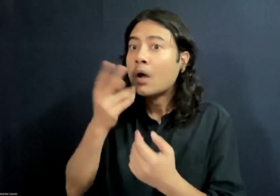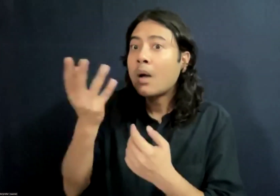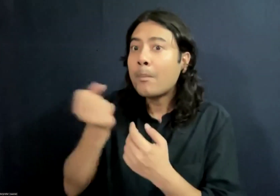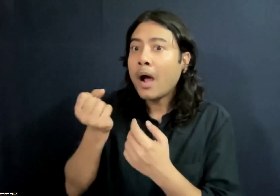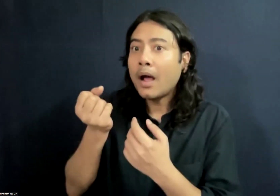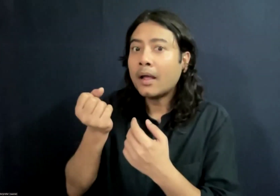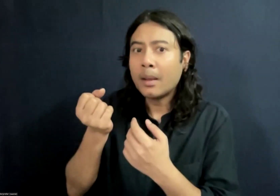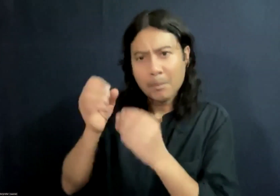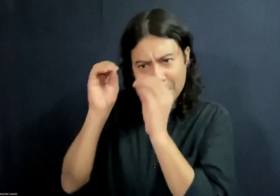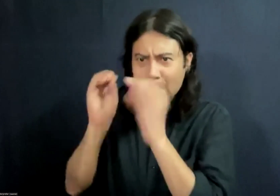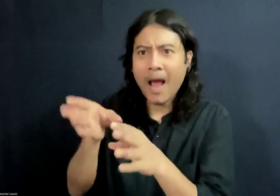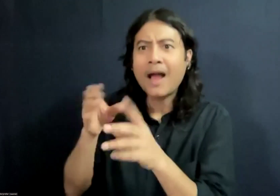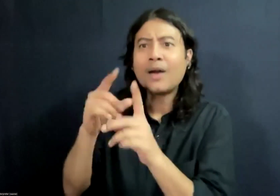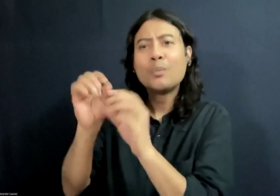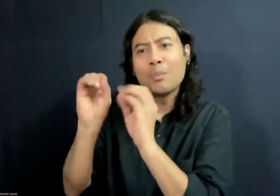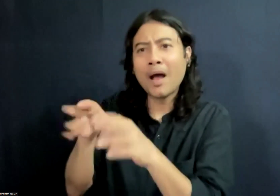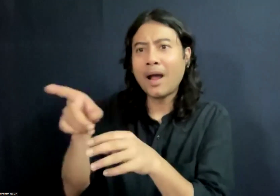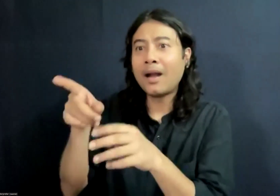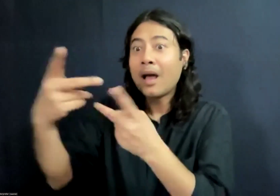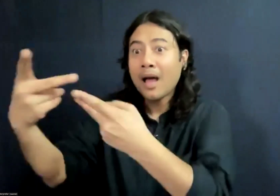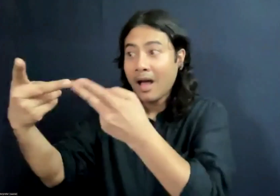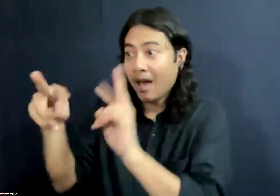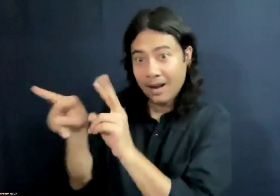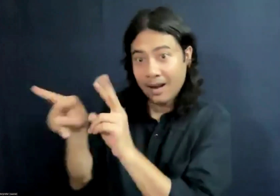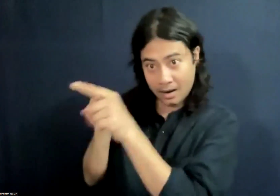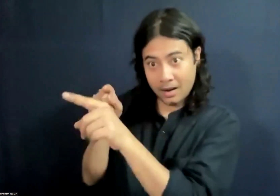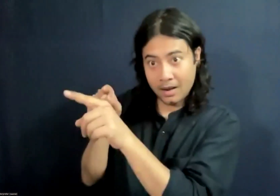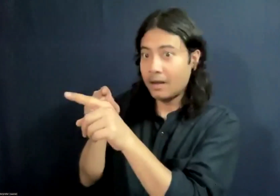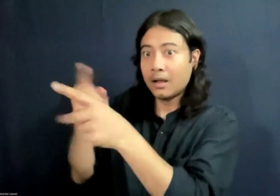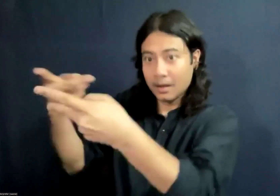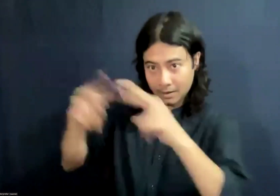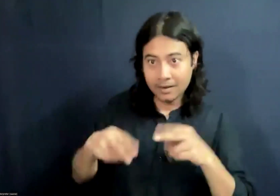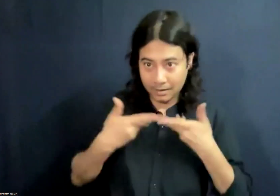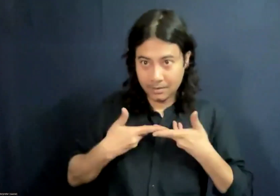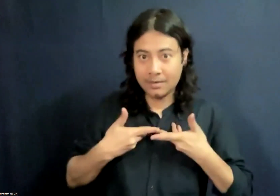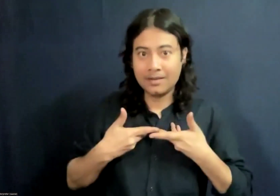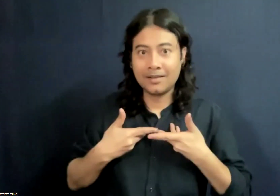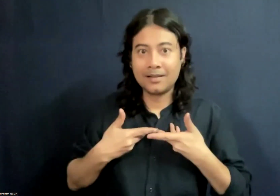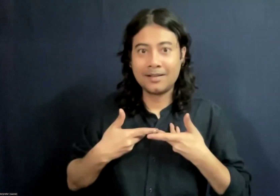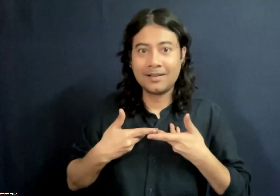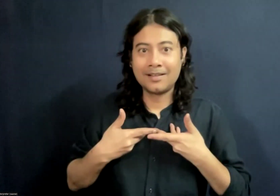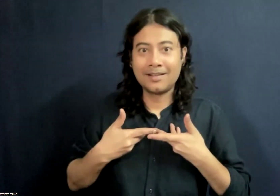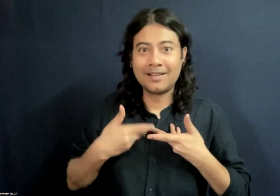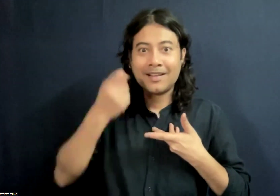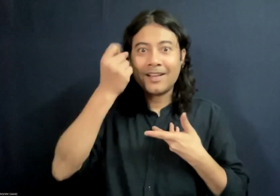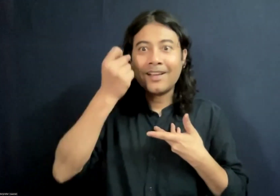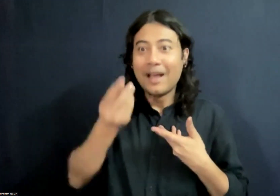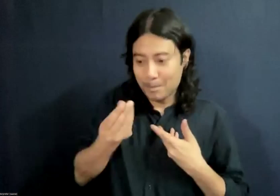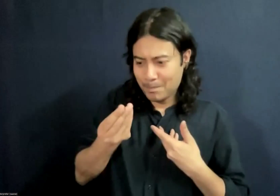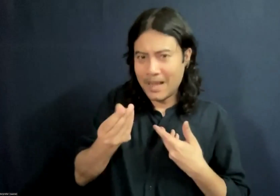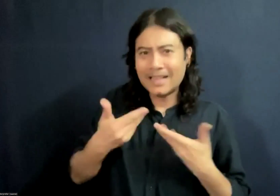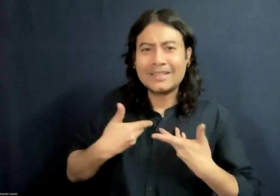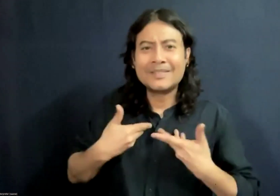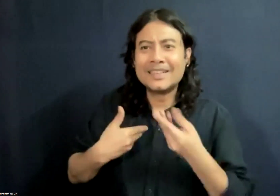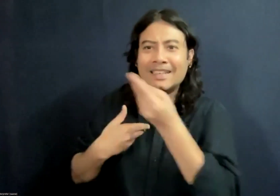because it was your money. Your money was being used in bad way. Your money is being used by a